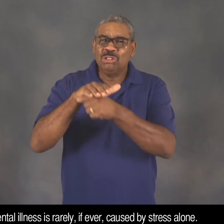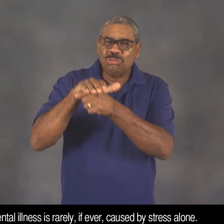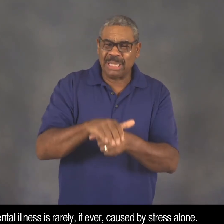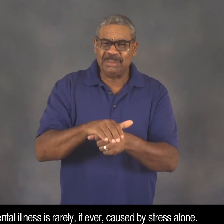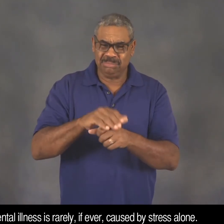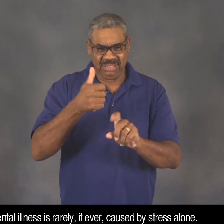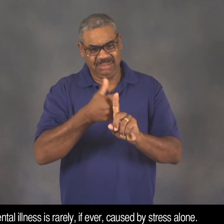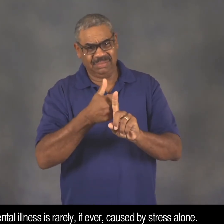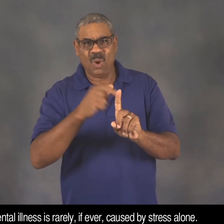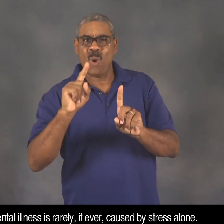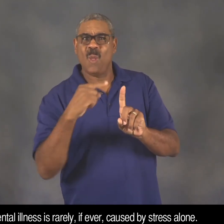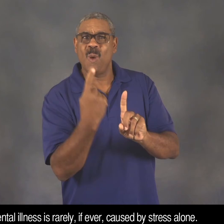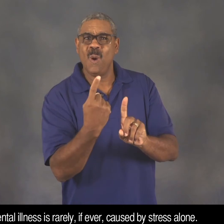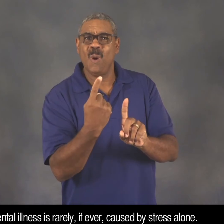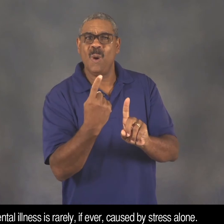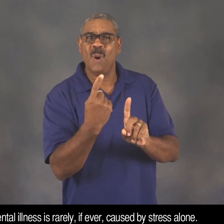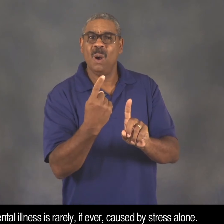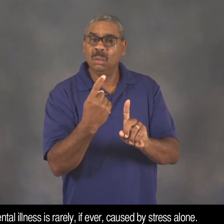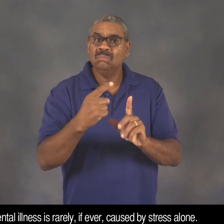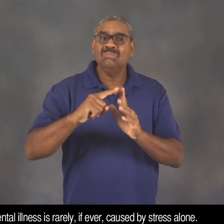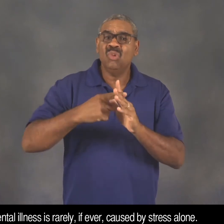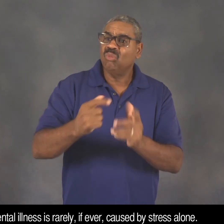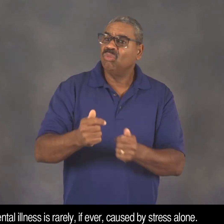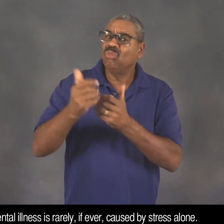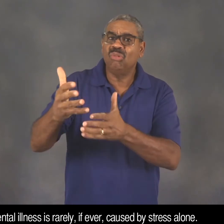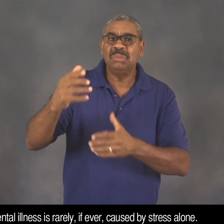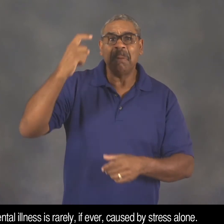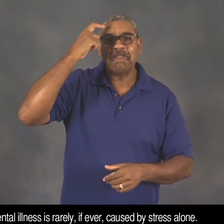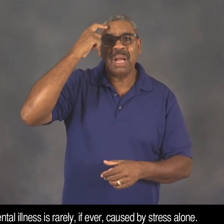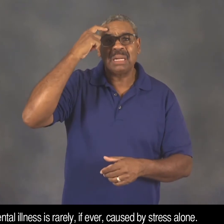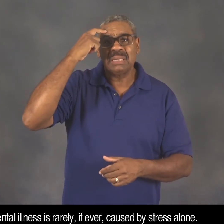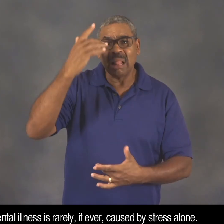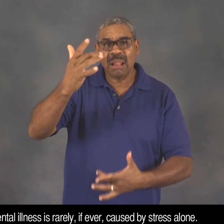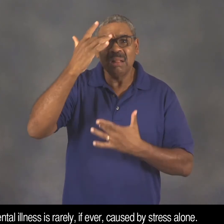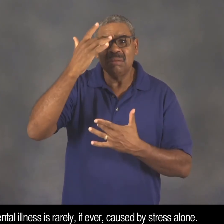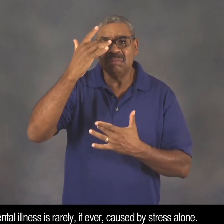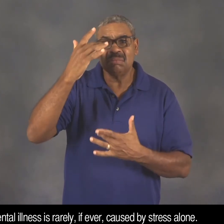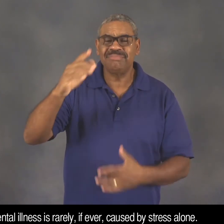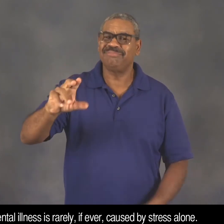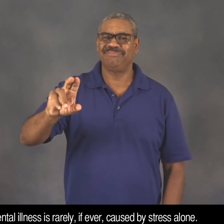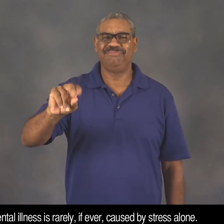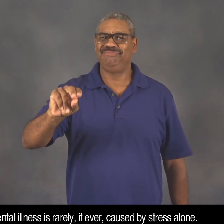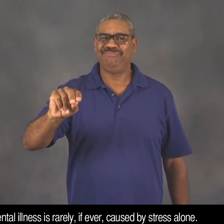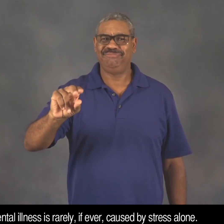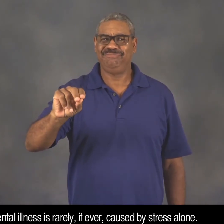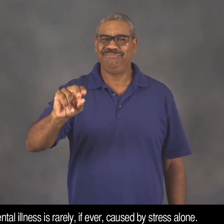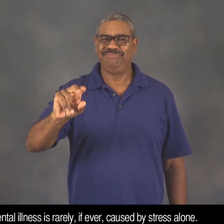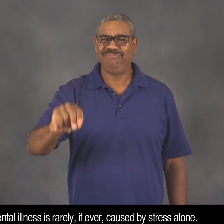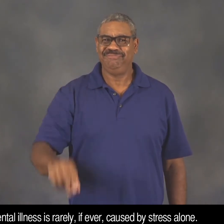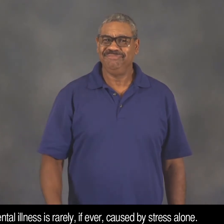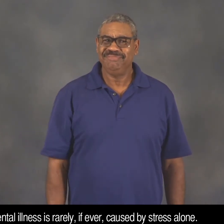Mental illness is rarely, if ever, caused by stress alone.